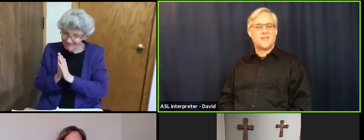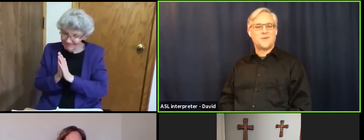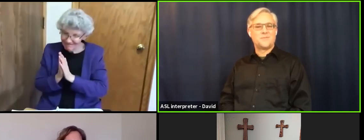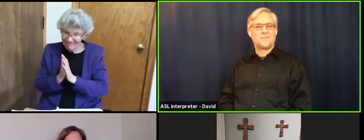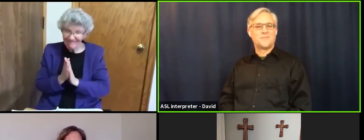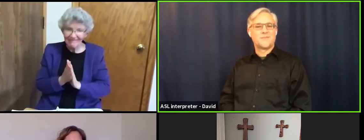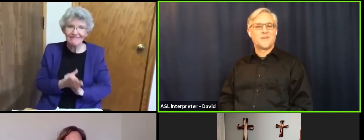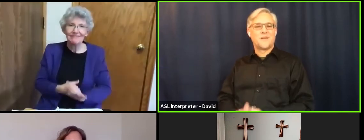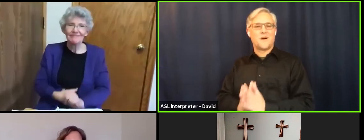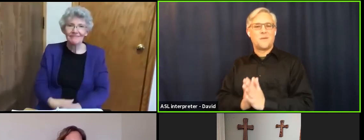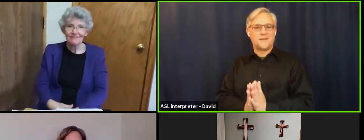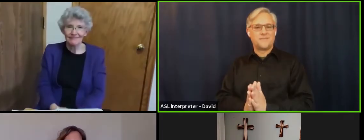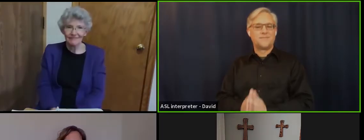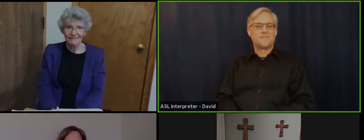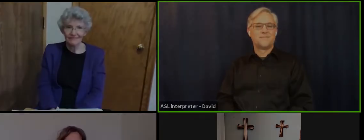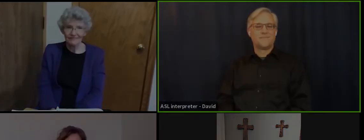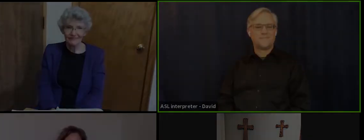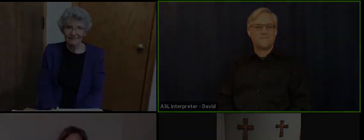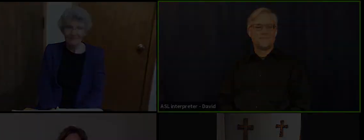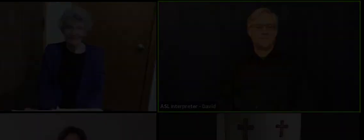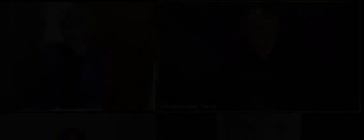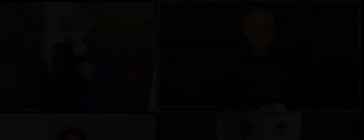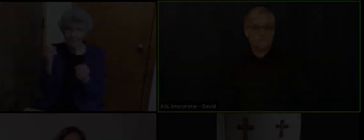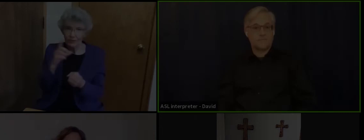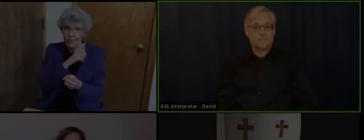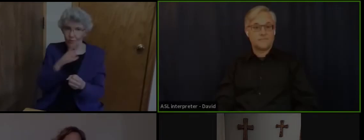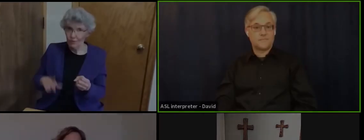We thank you. Amen.